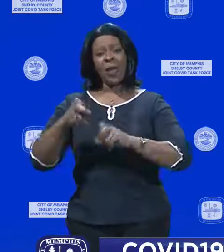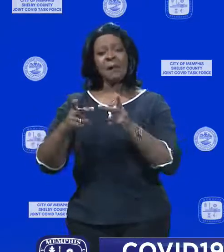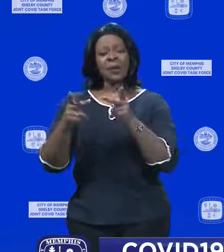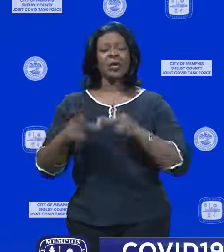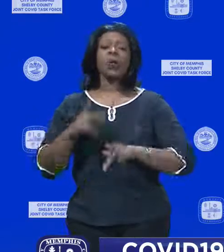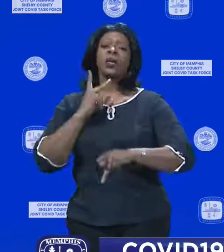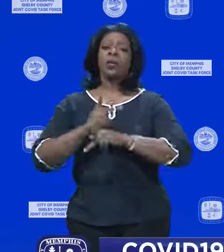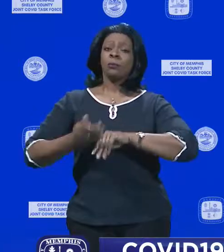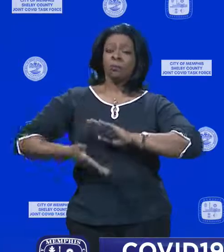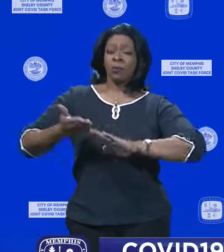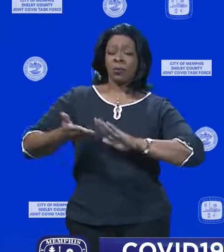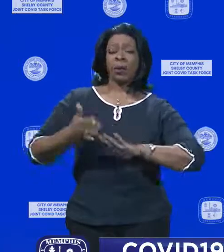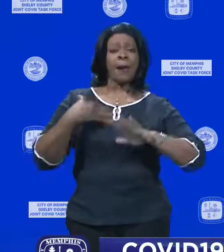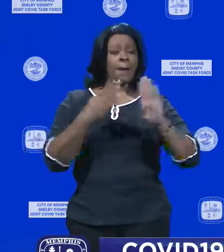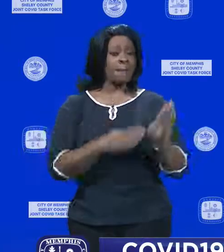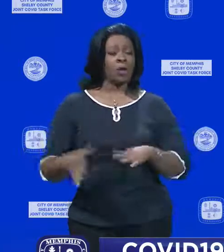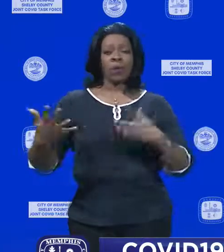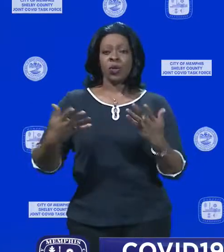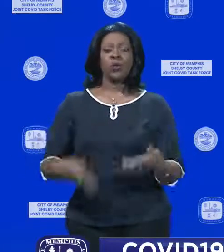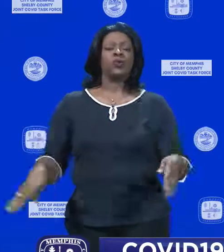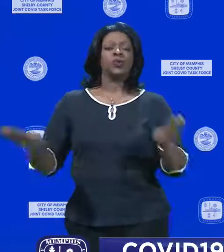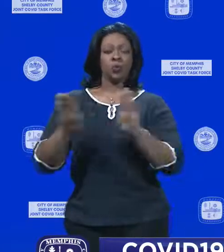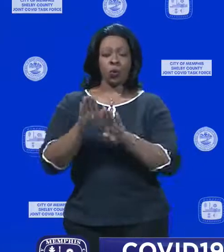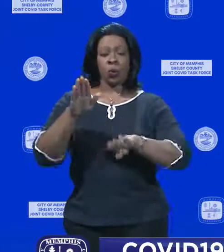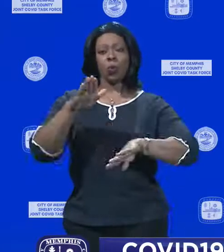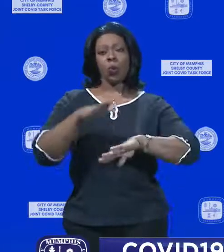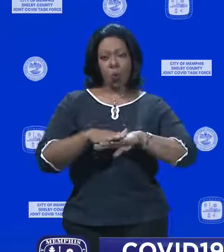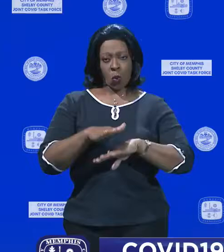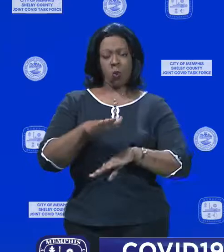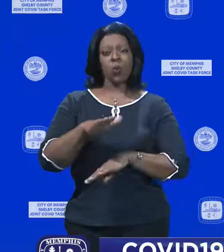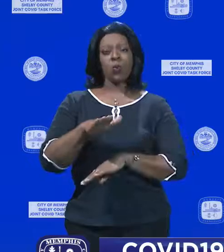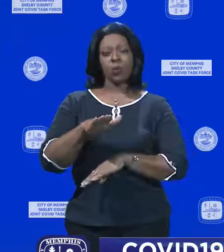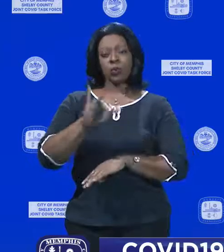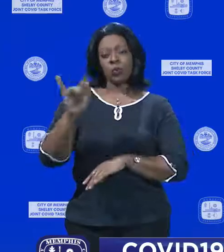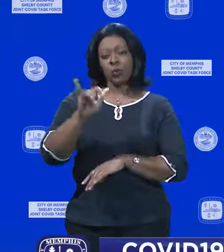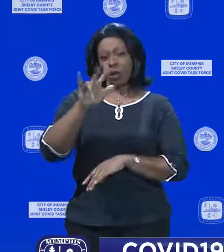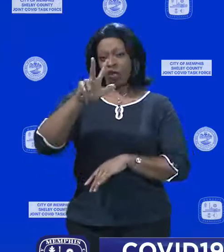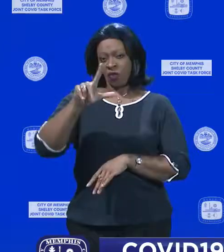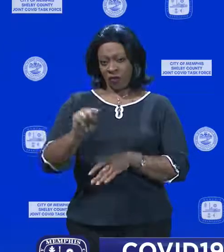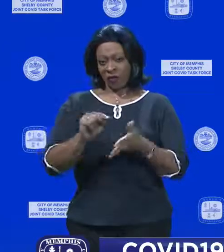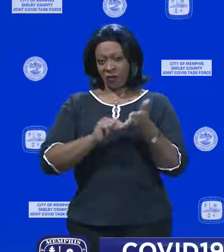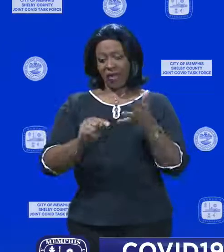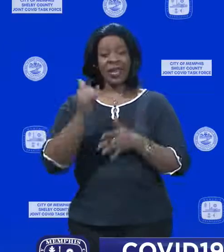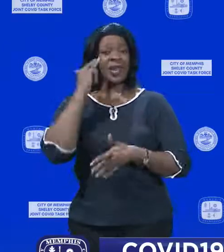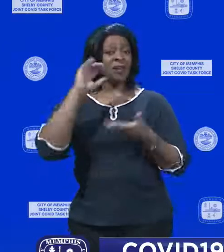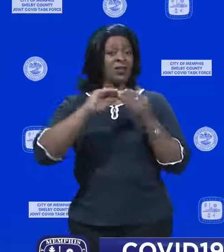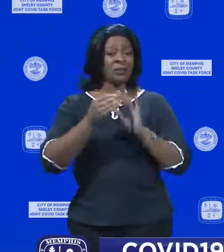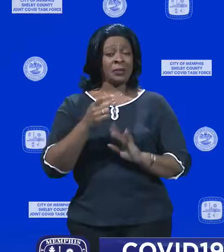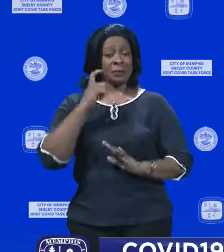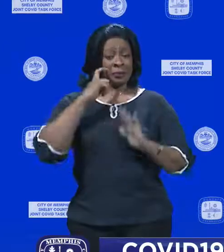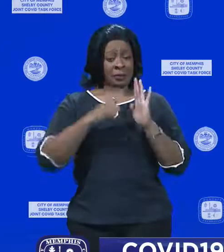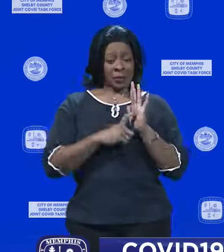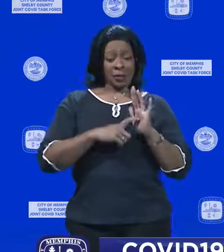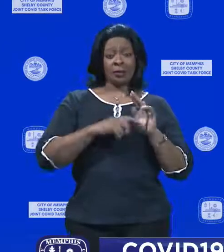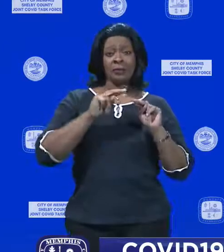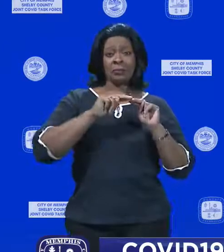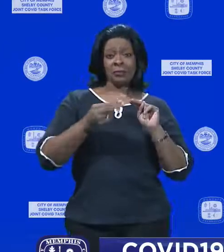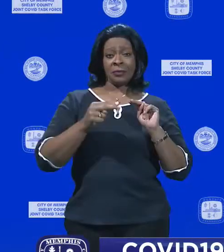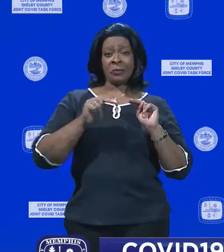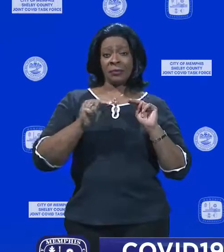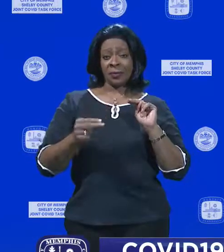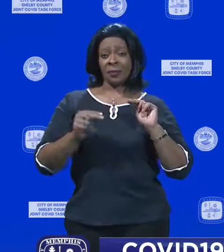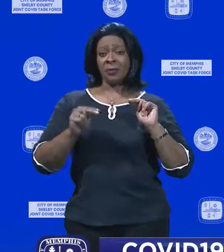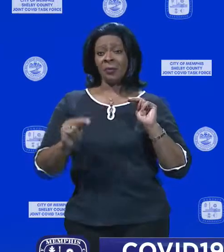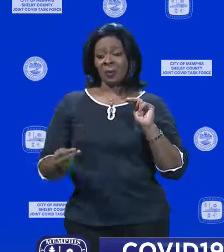in operation. Today, our plan is to shut that down on the 31st of July if the numbers continue to trend in the direction